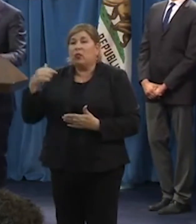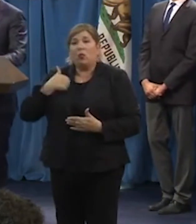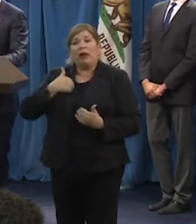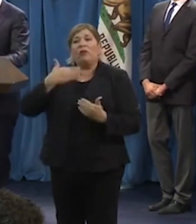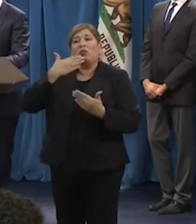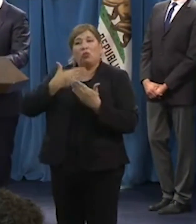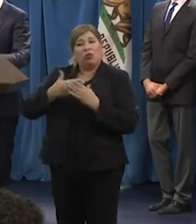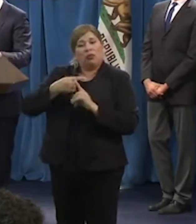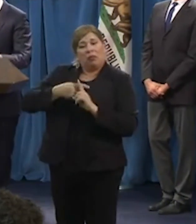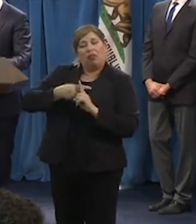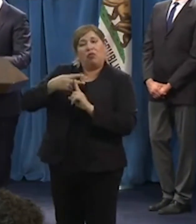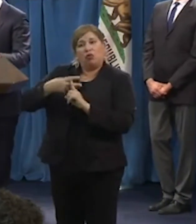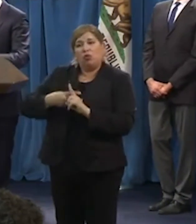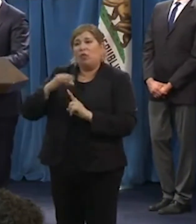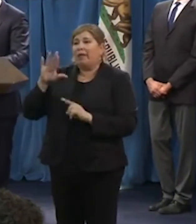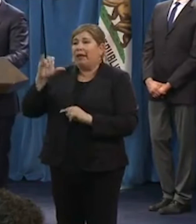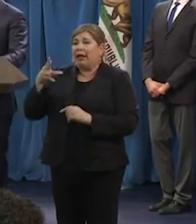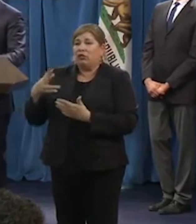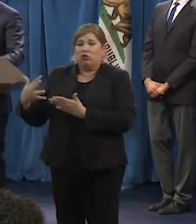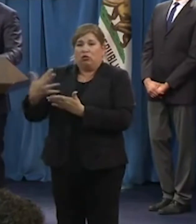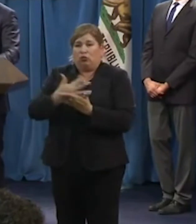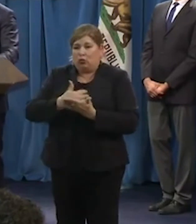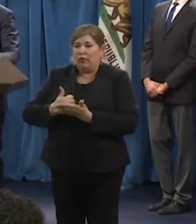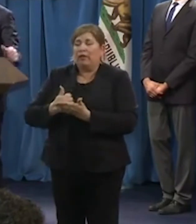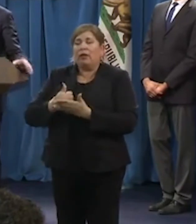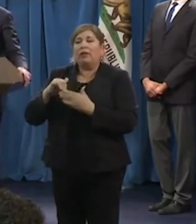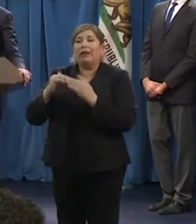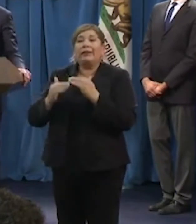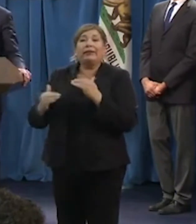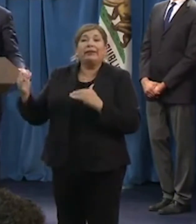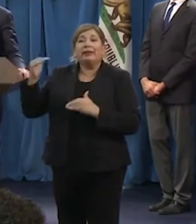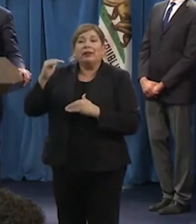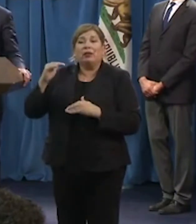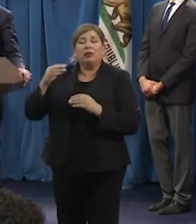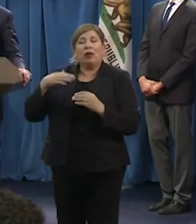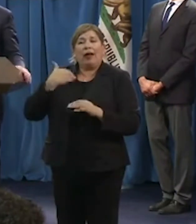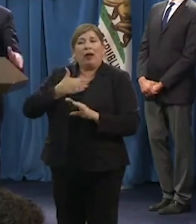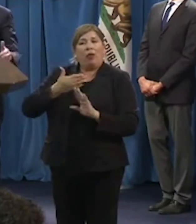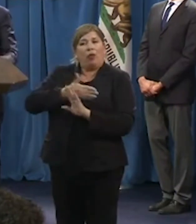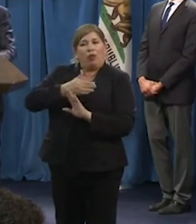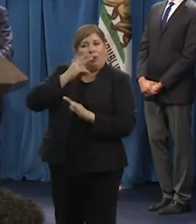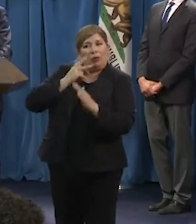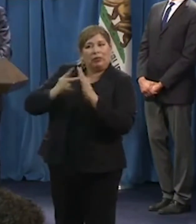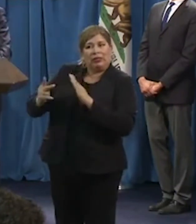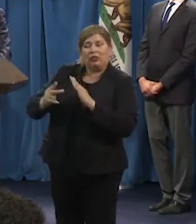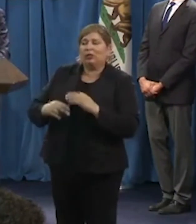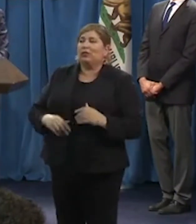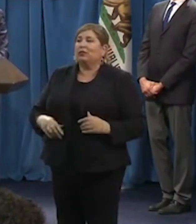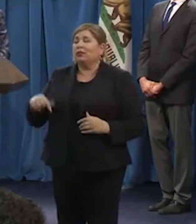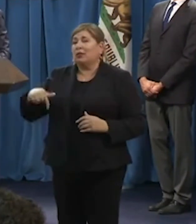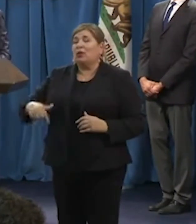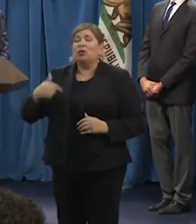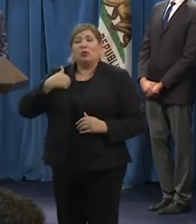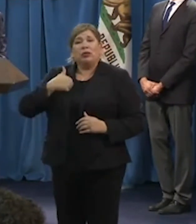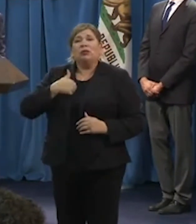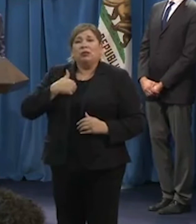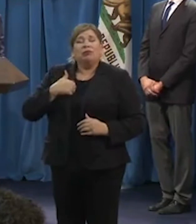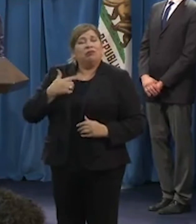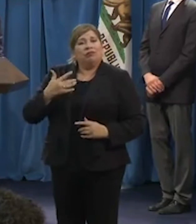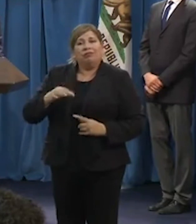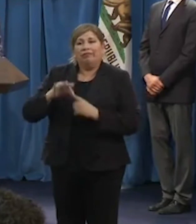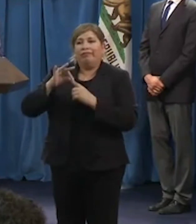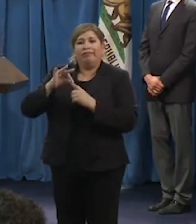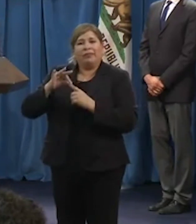good month or two of cash revenue that exceeded some of our early projections. We are uniquely positioned to meet this